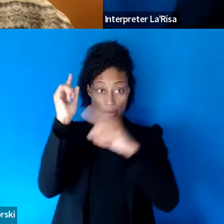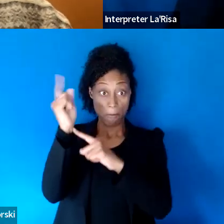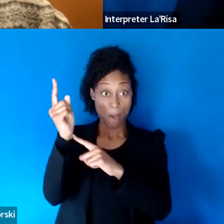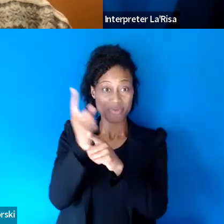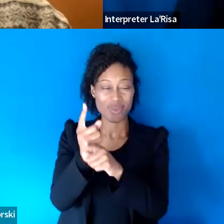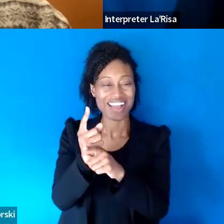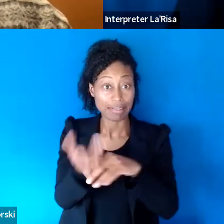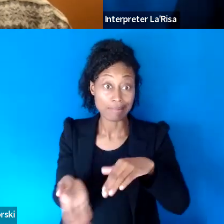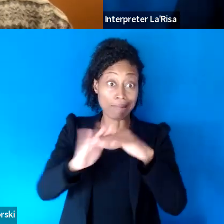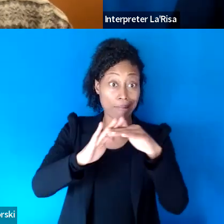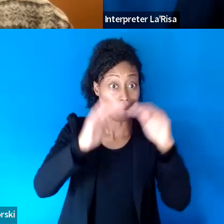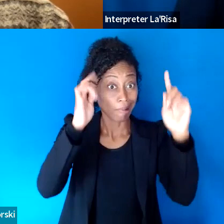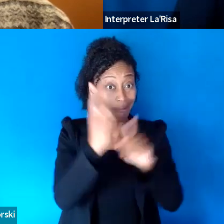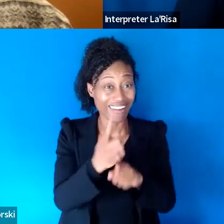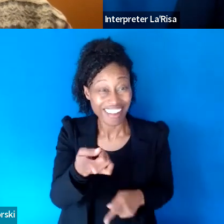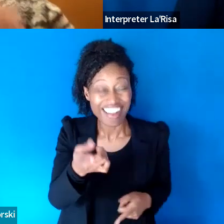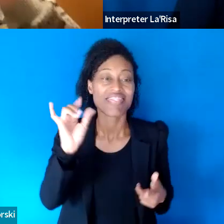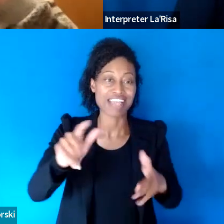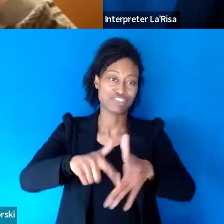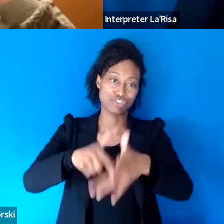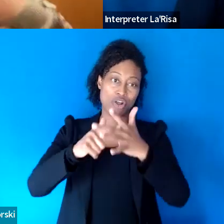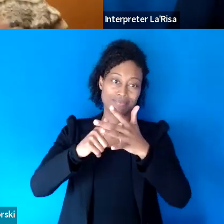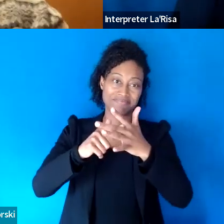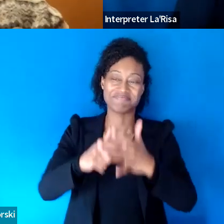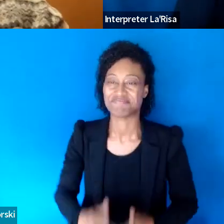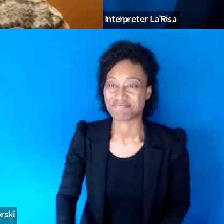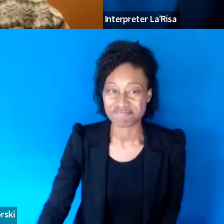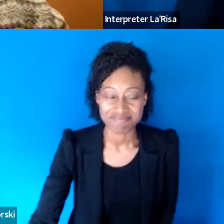of education. Well, that's where it starts.